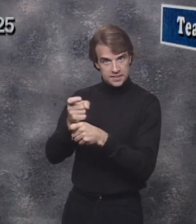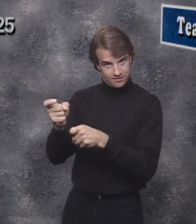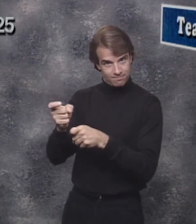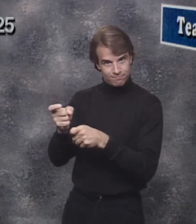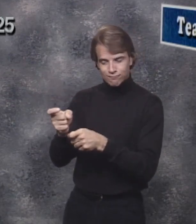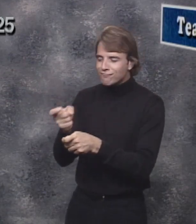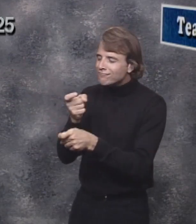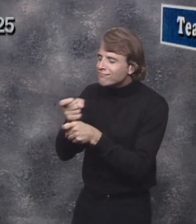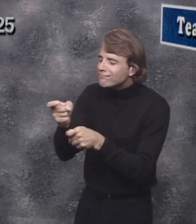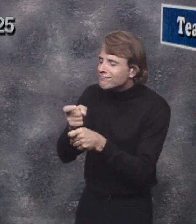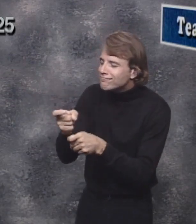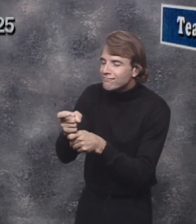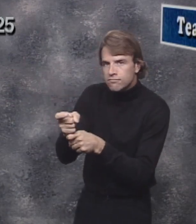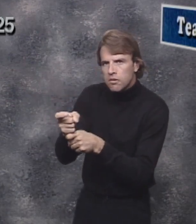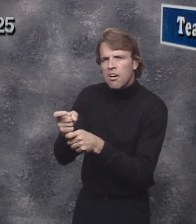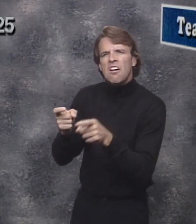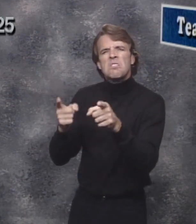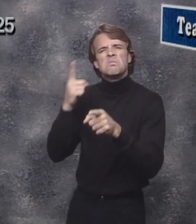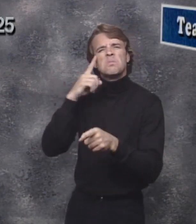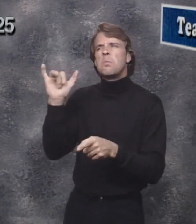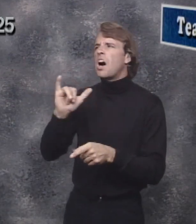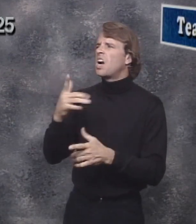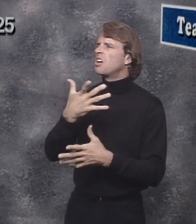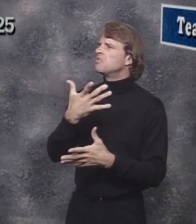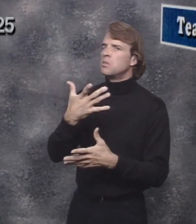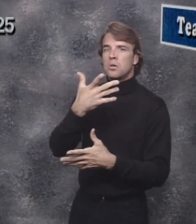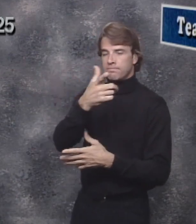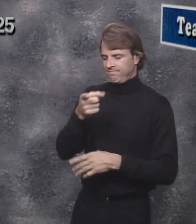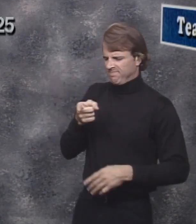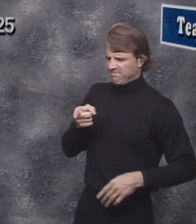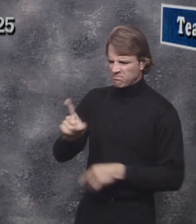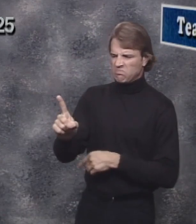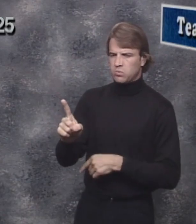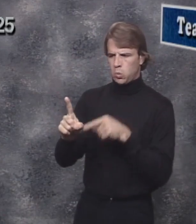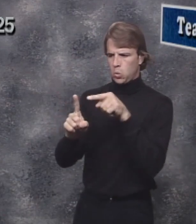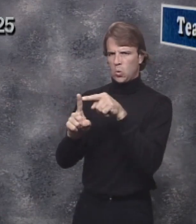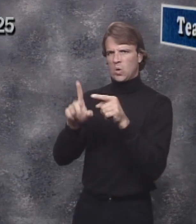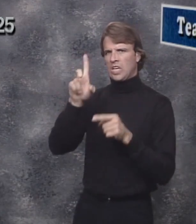Tease. Tease. Oh, it's like, a dig.